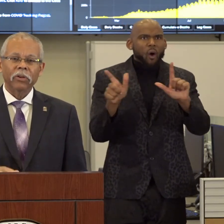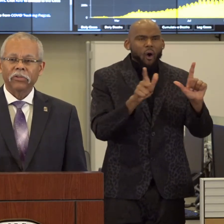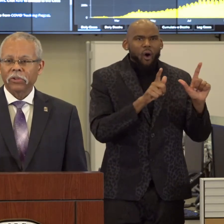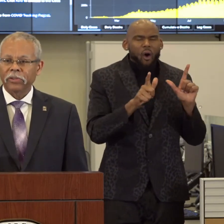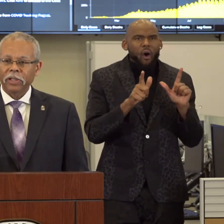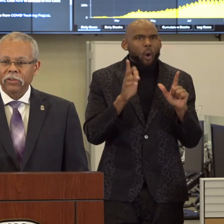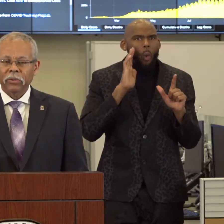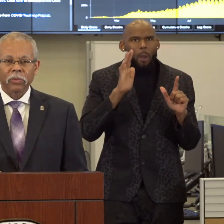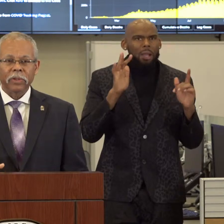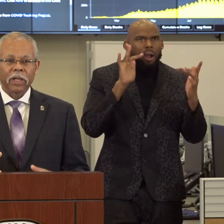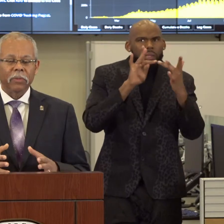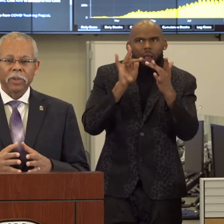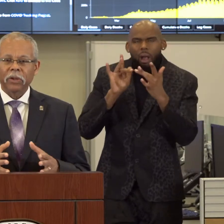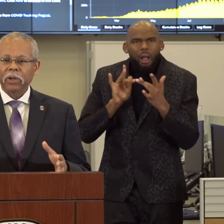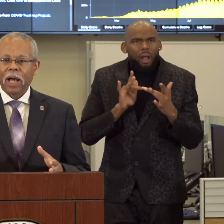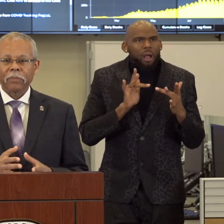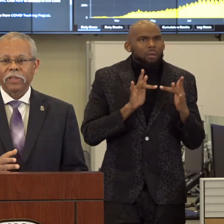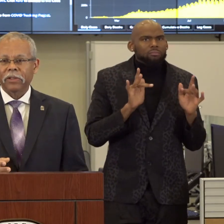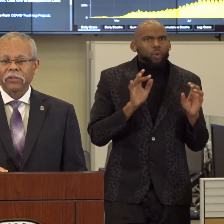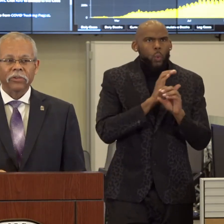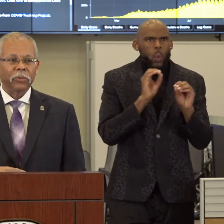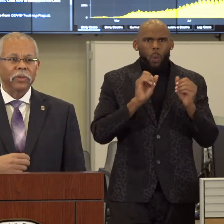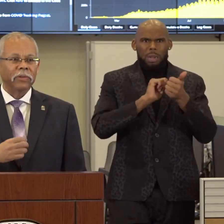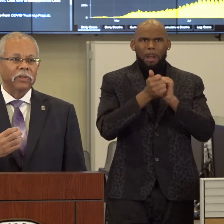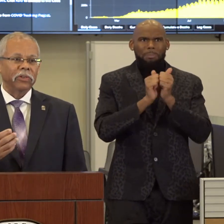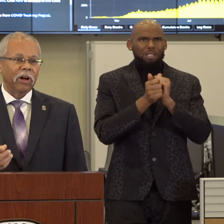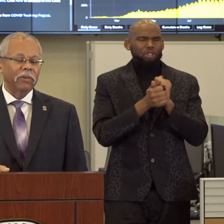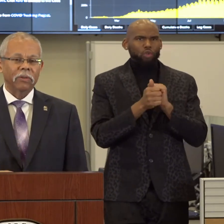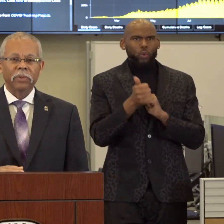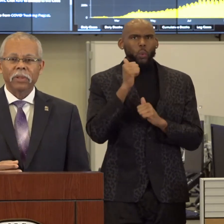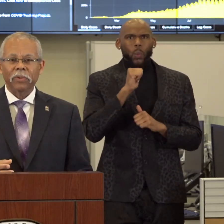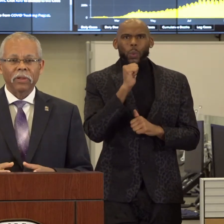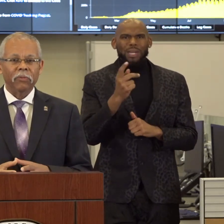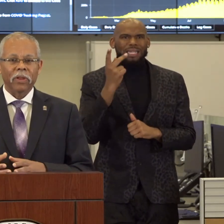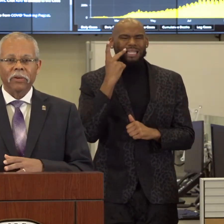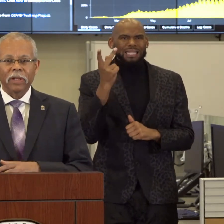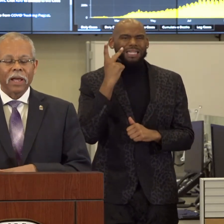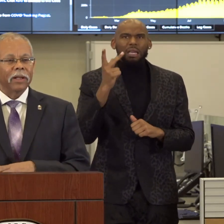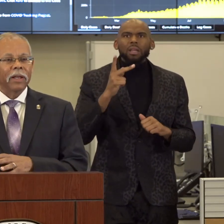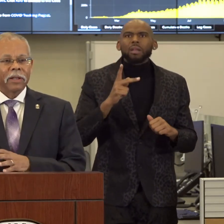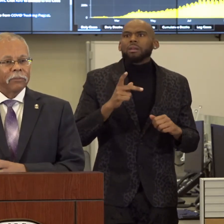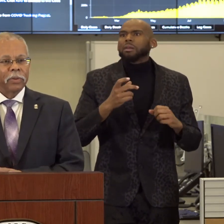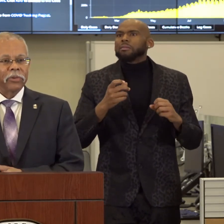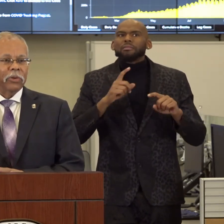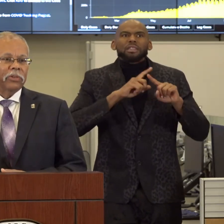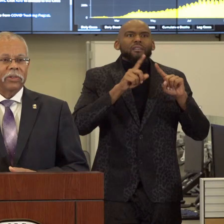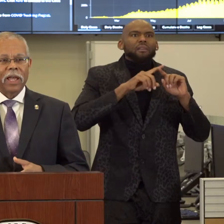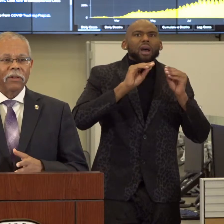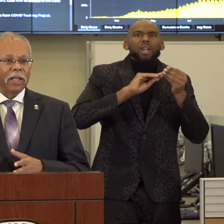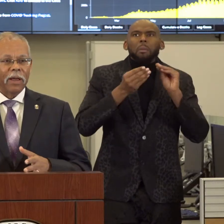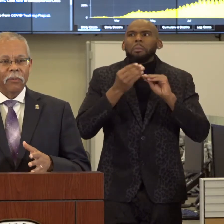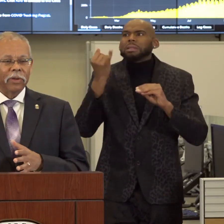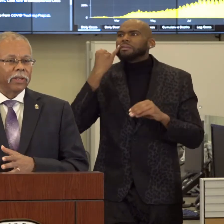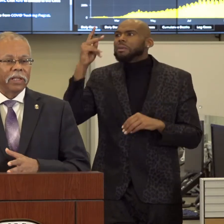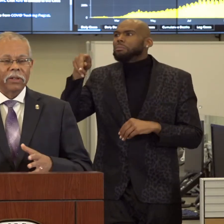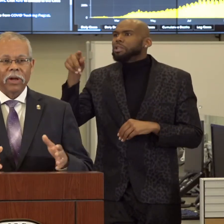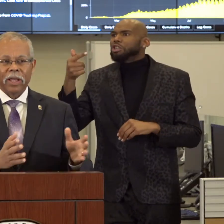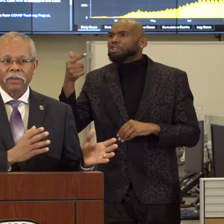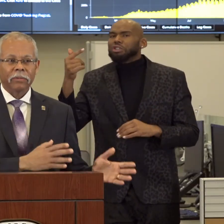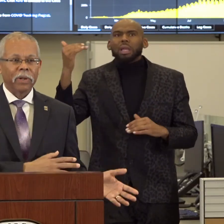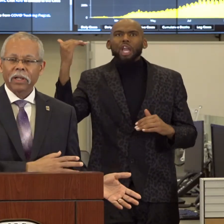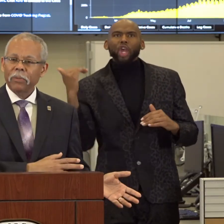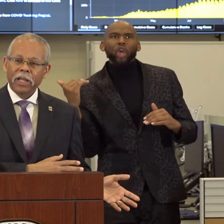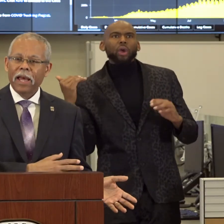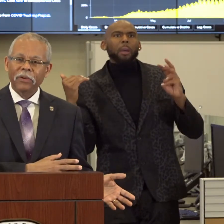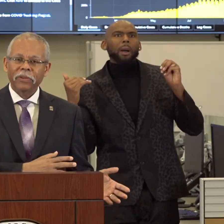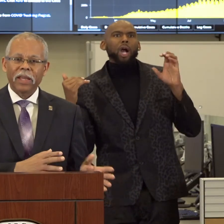The local jurisdictions would. There would be no competitions. You wouldn't see charts of people of whether or not Prince George's County was here